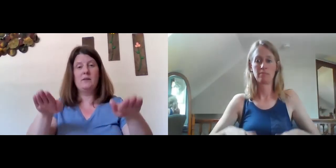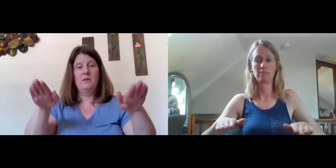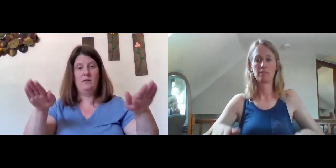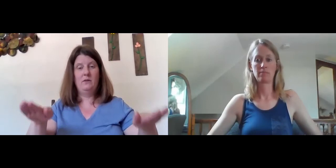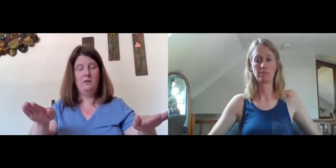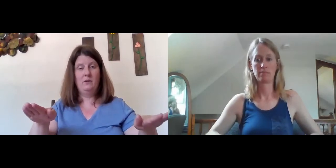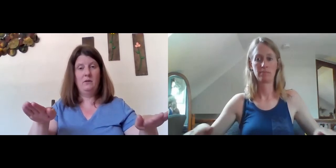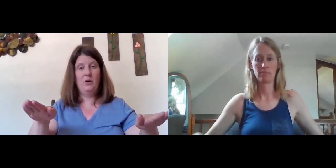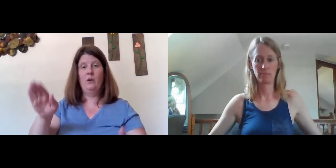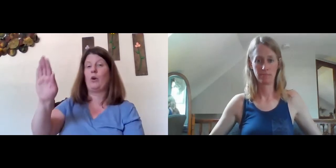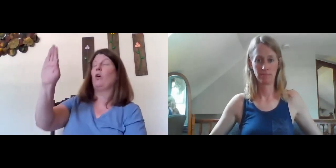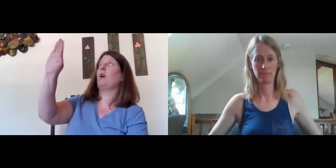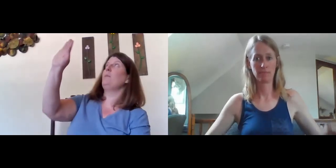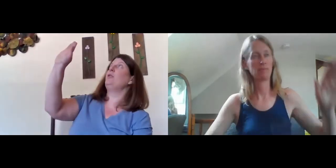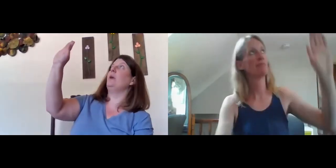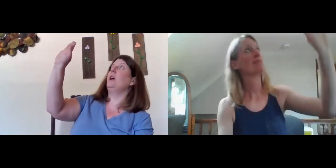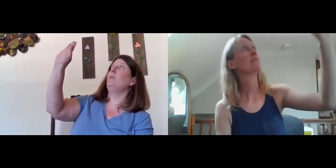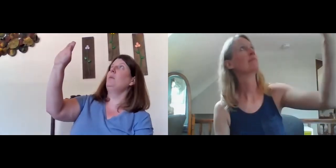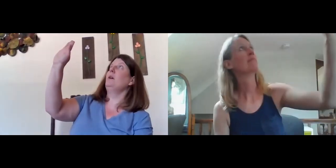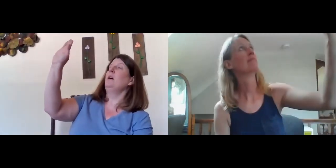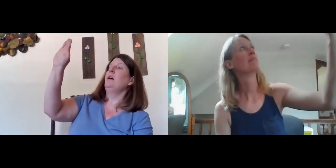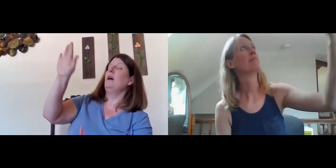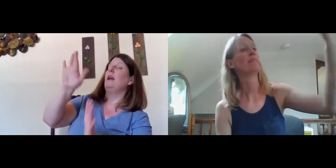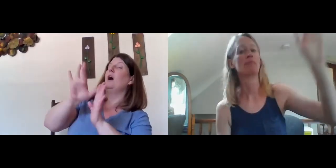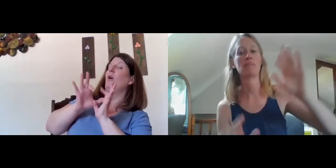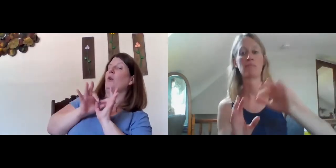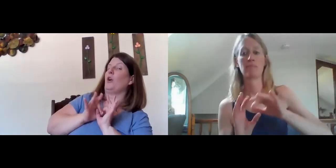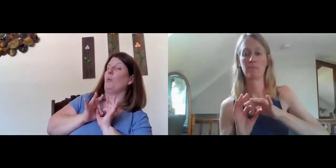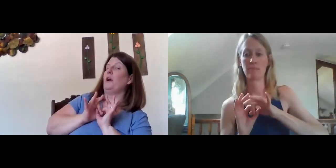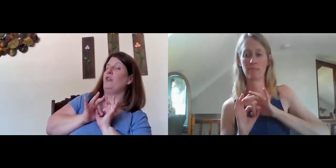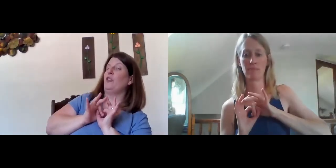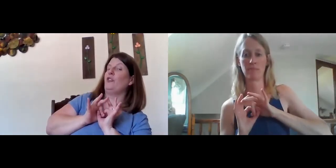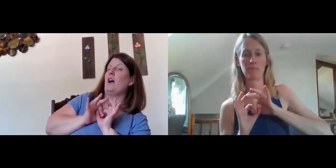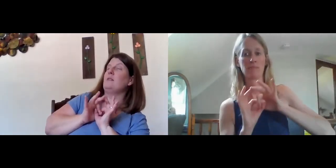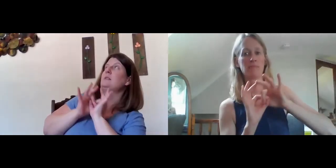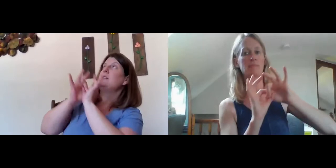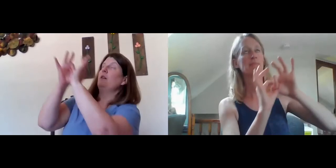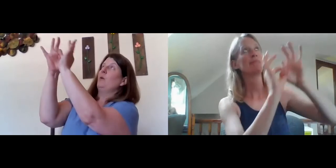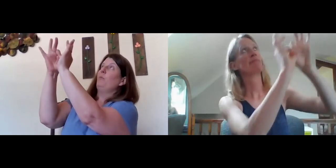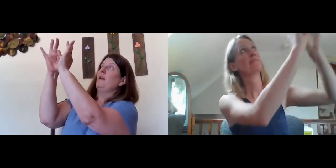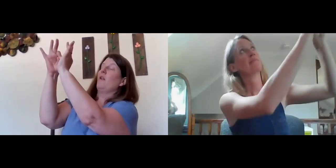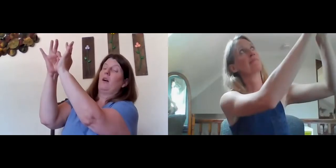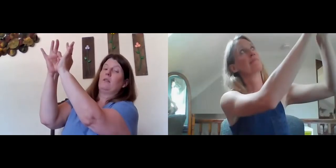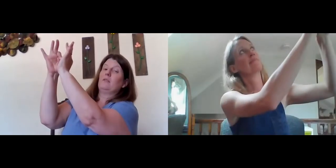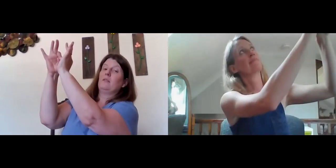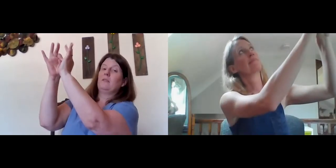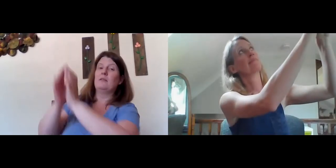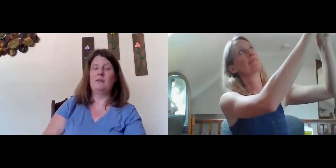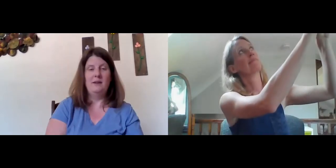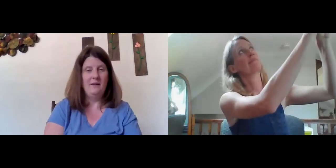ones, we're going to look up to him. And now you're going to bring it to your chest.